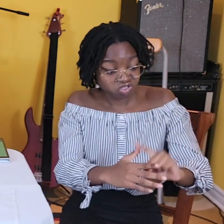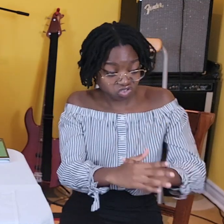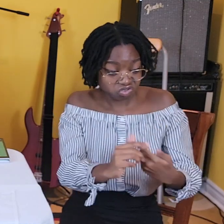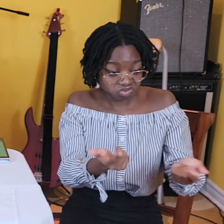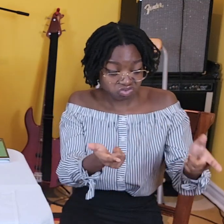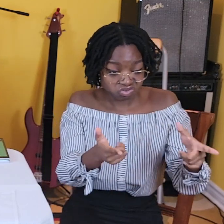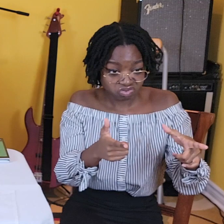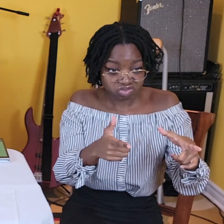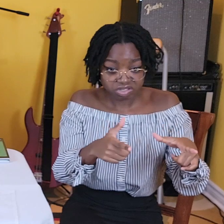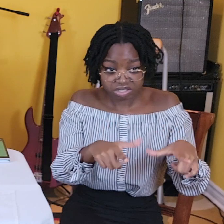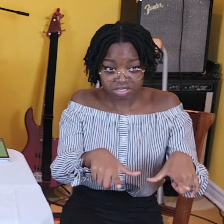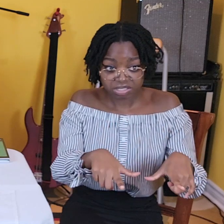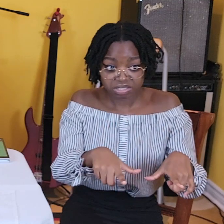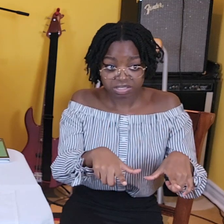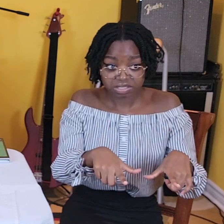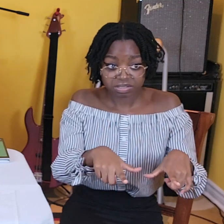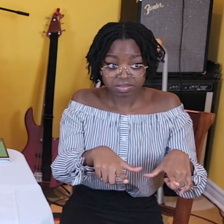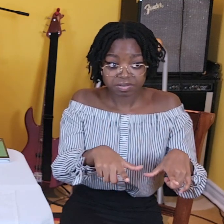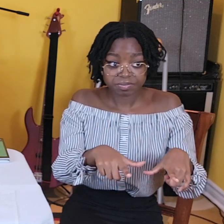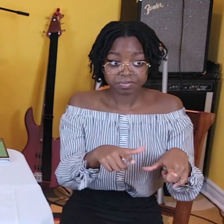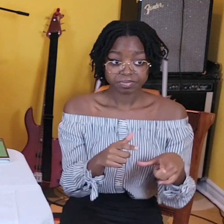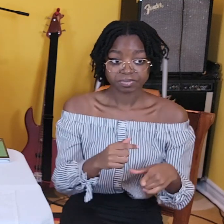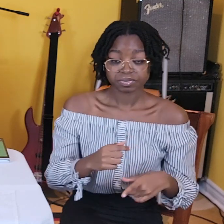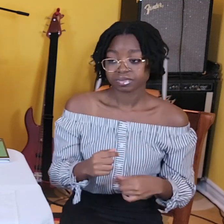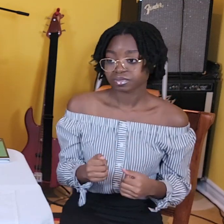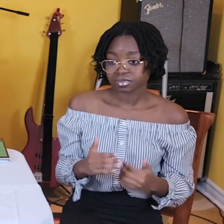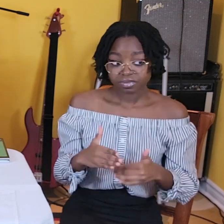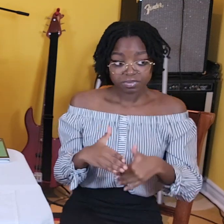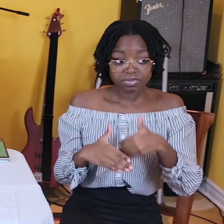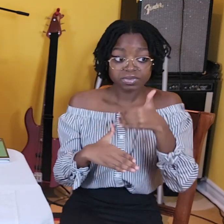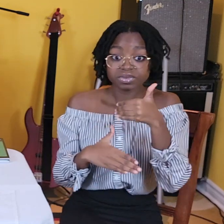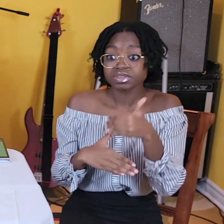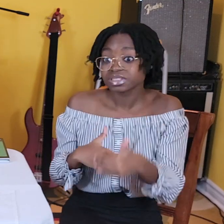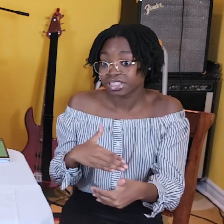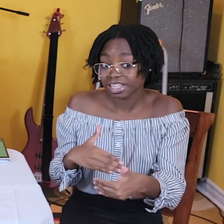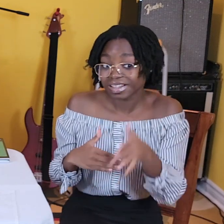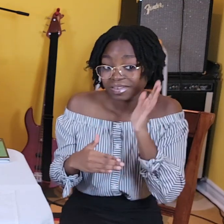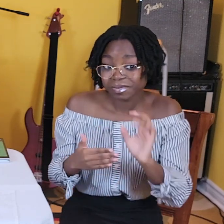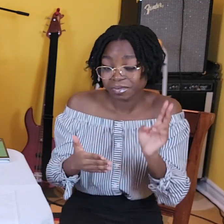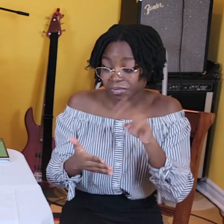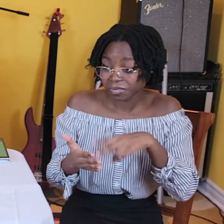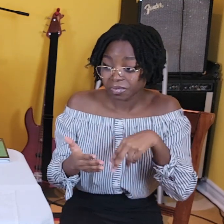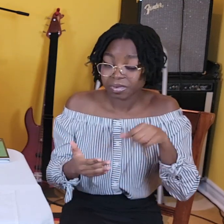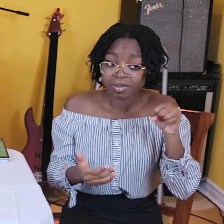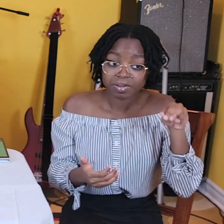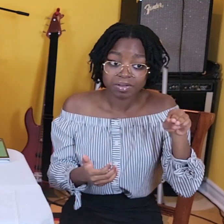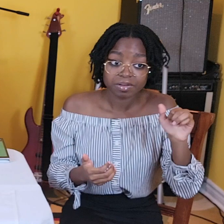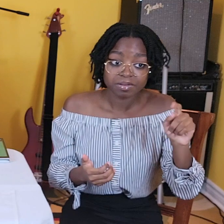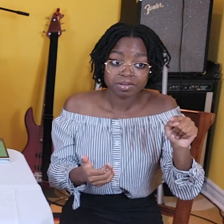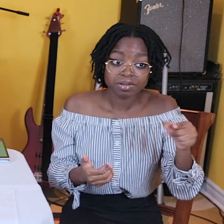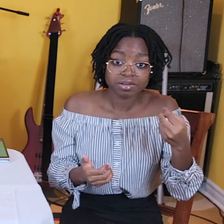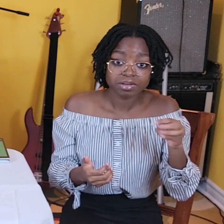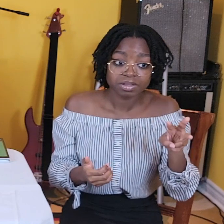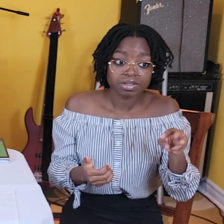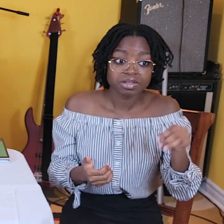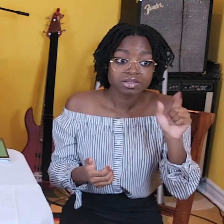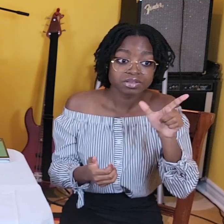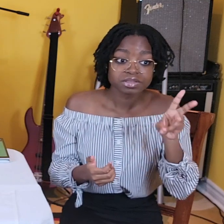next passage that we're going to read is Matthew 26, 47 to